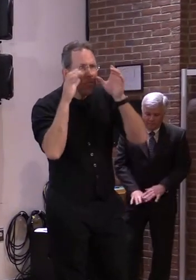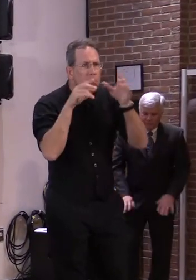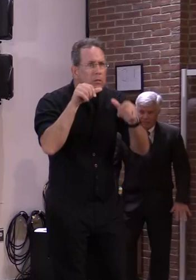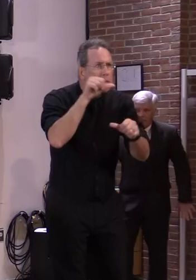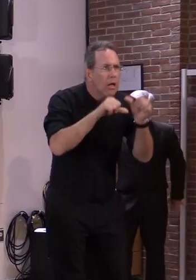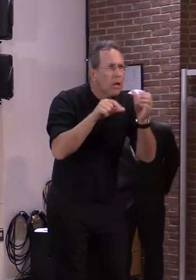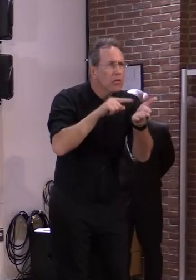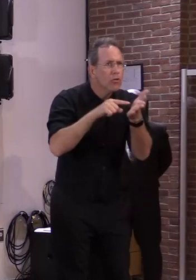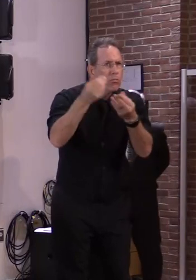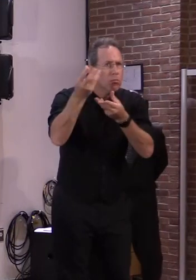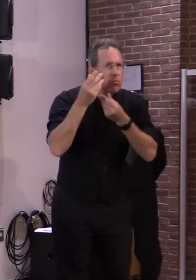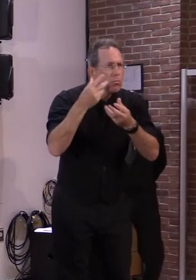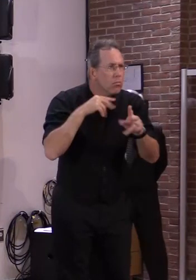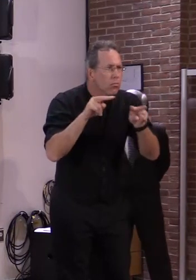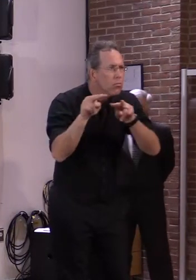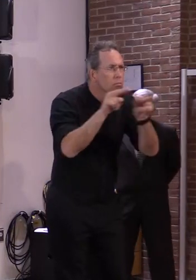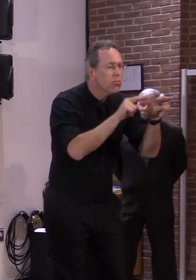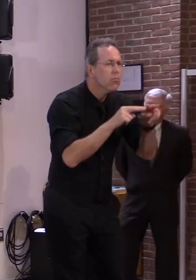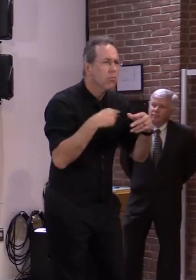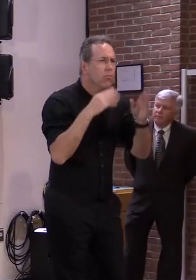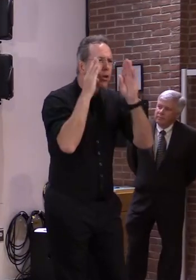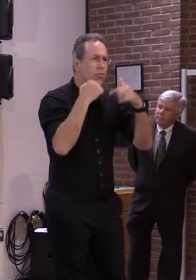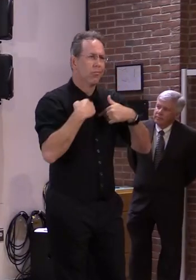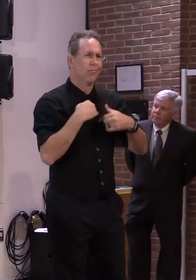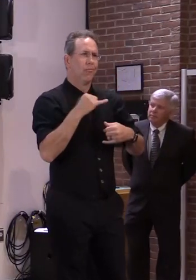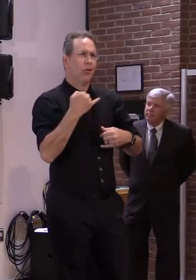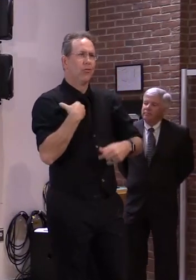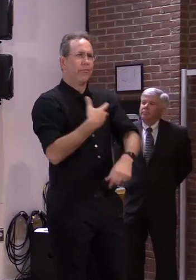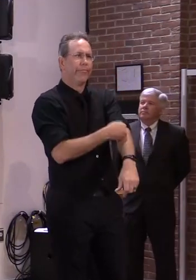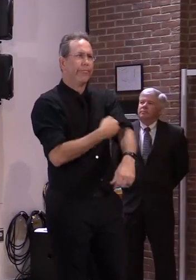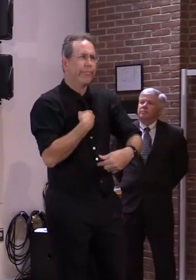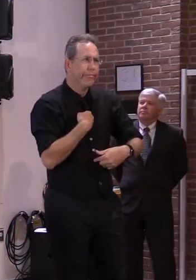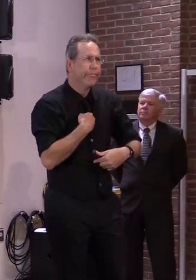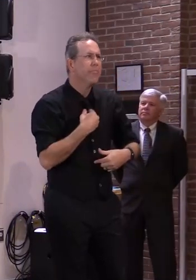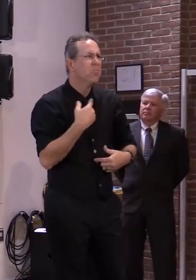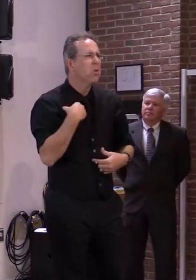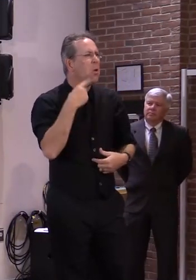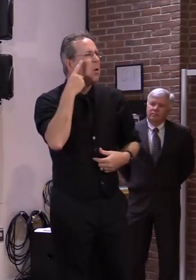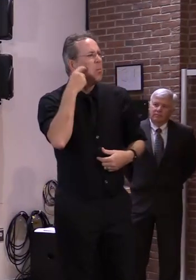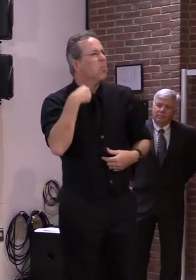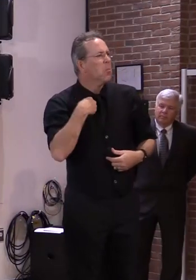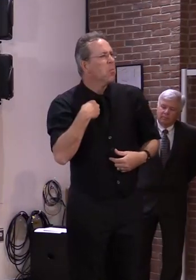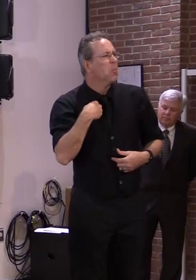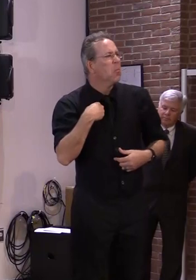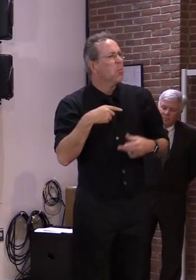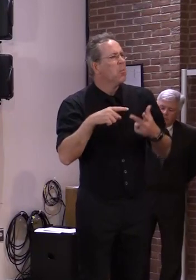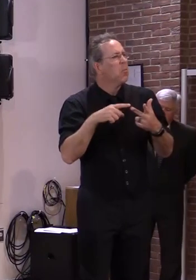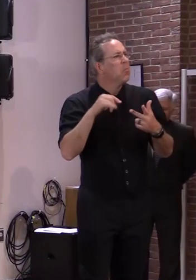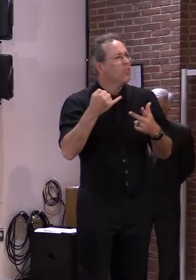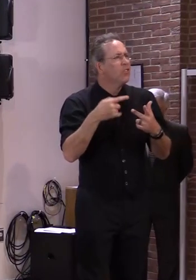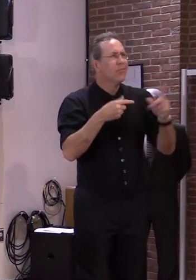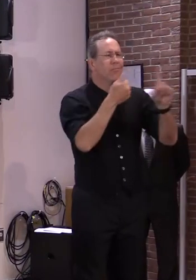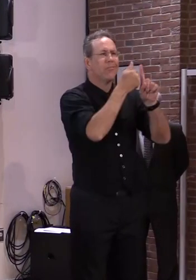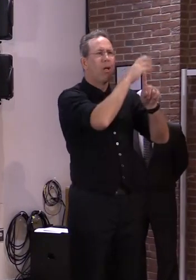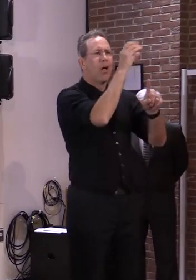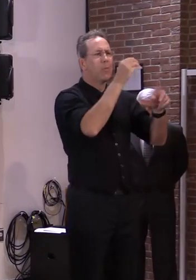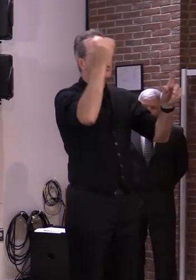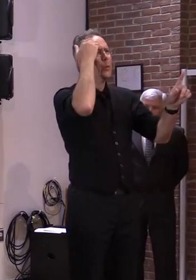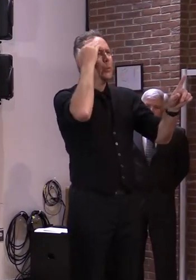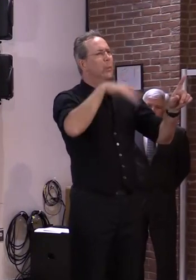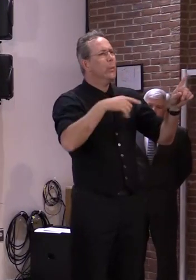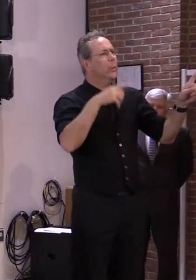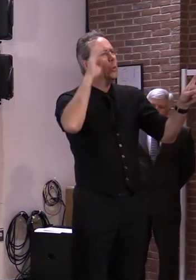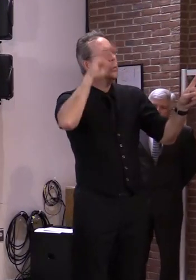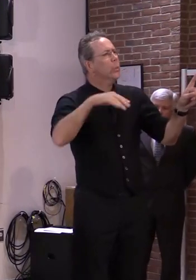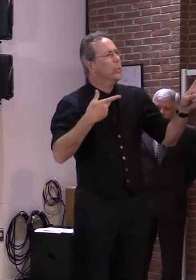believe that Johnson & Johnson is probably doing some trials on their own on this as we speak. So I feel very well protected at